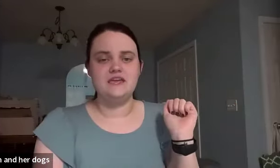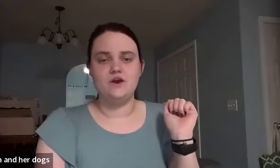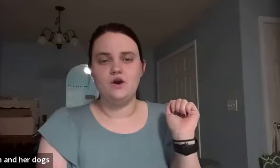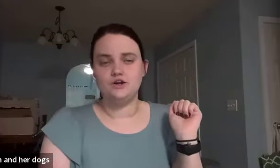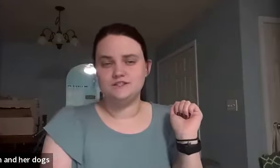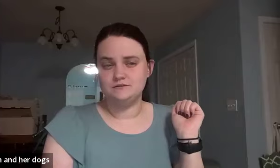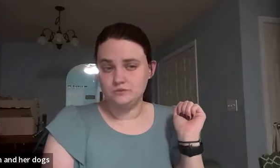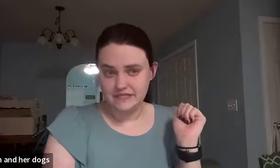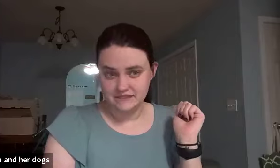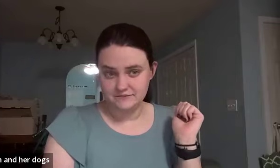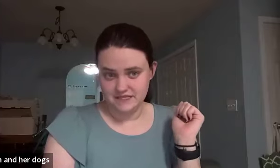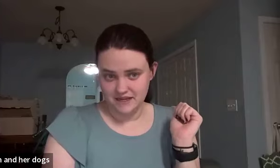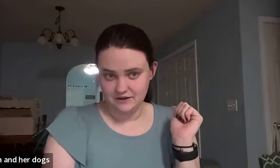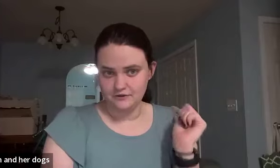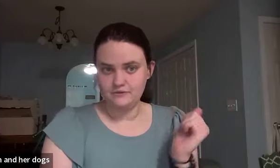Then our sweet potato.